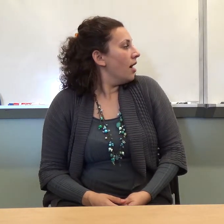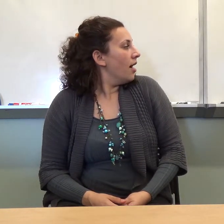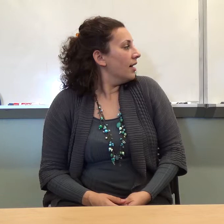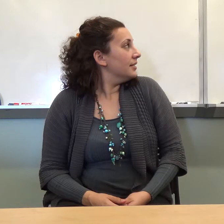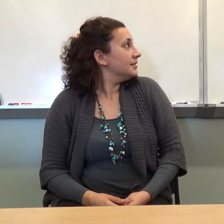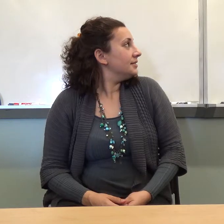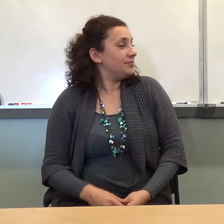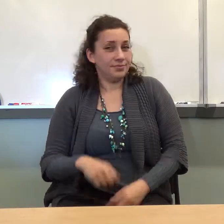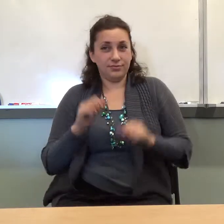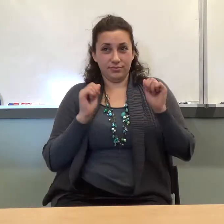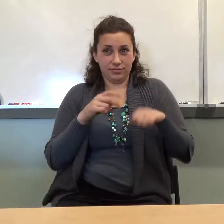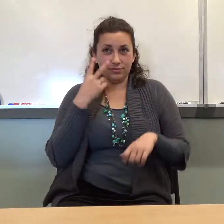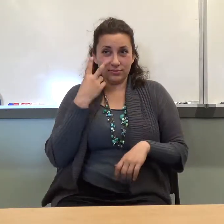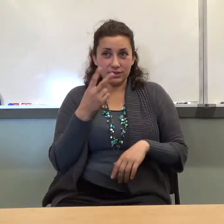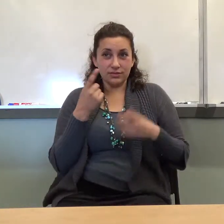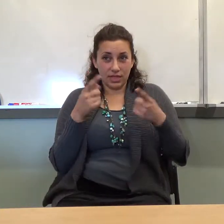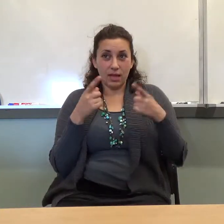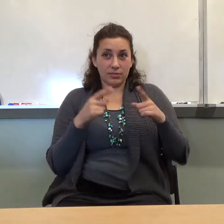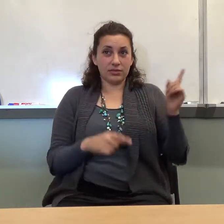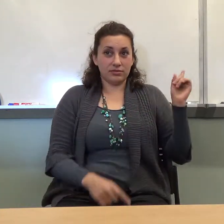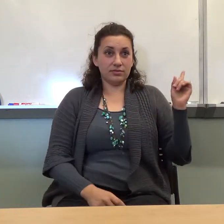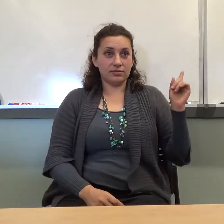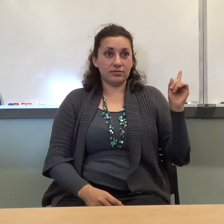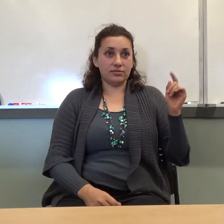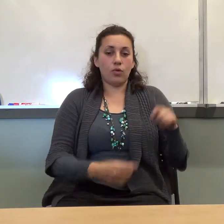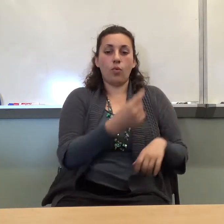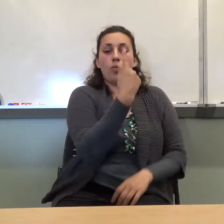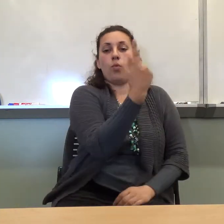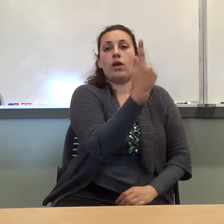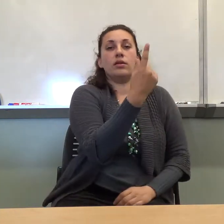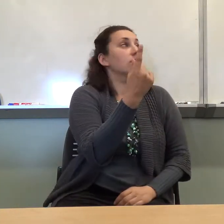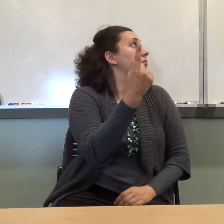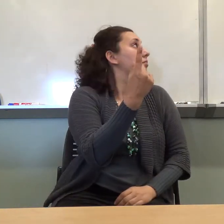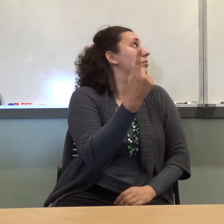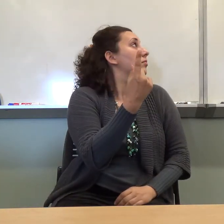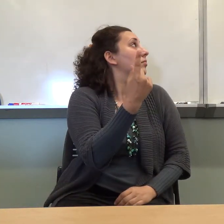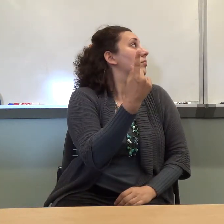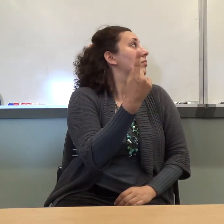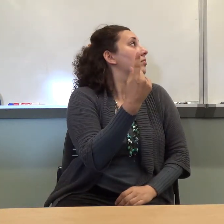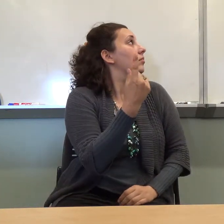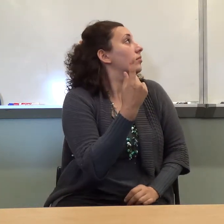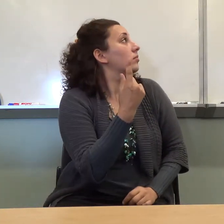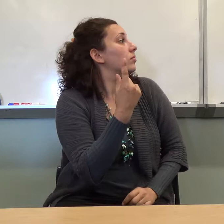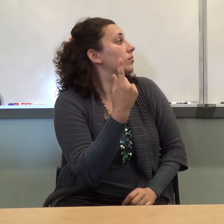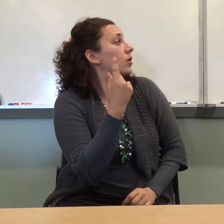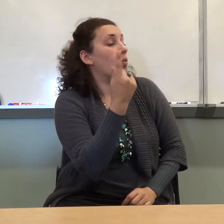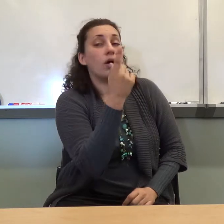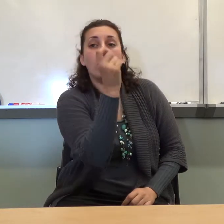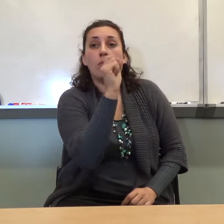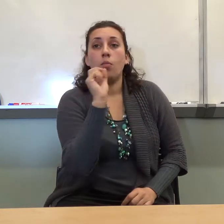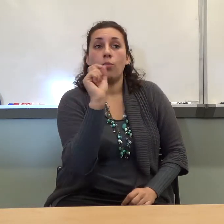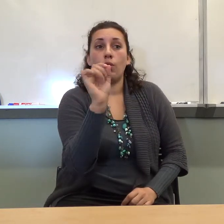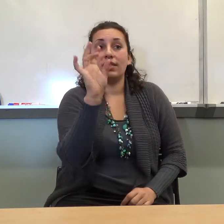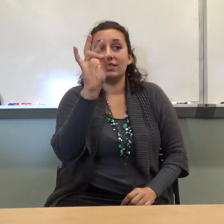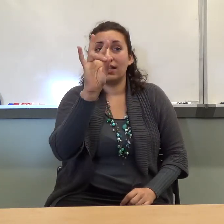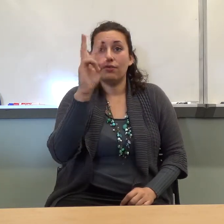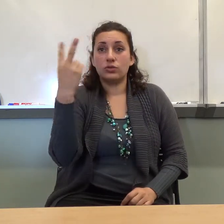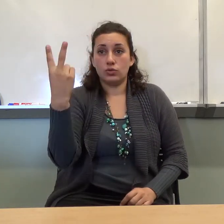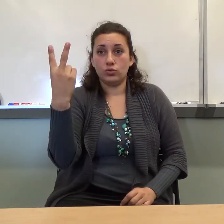So you can see what's happening. This is going to be 1, and then put the 7, 2 on there, but put a bar over it. That's the math